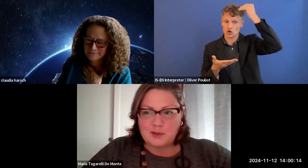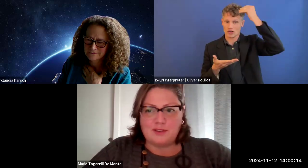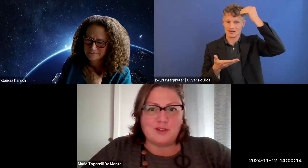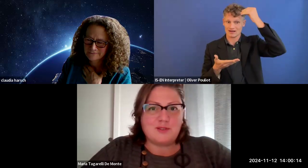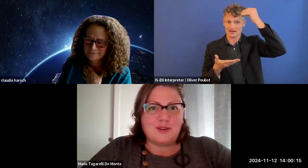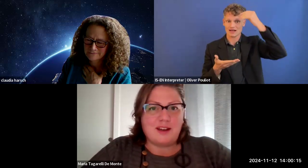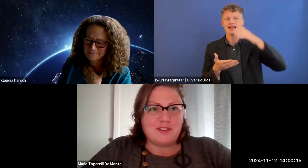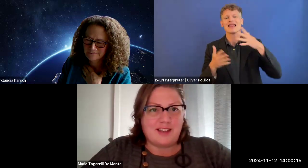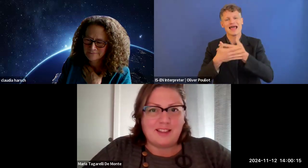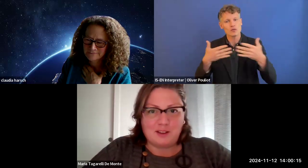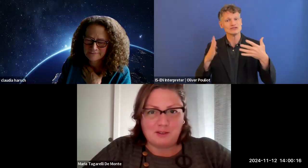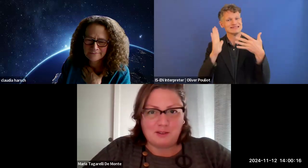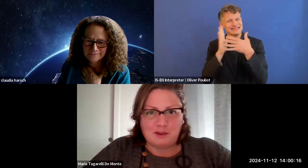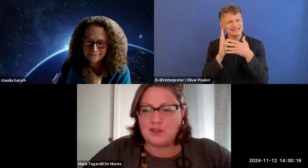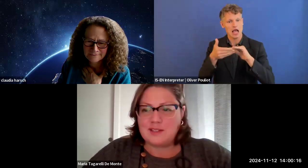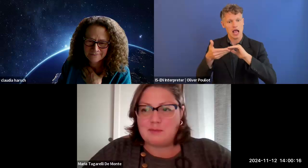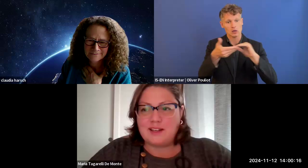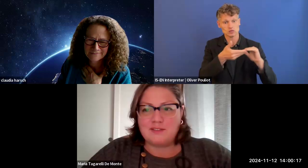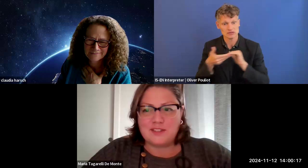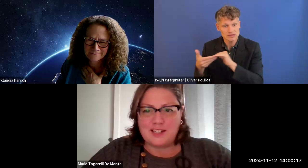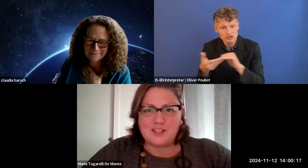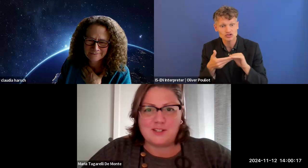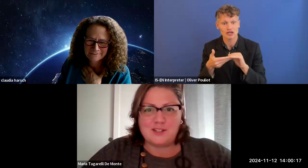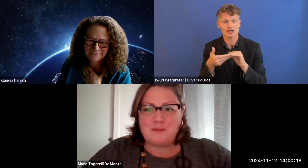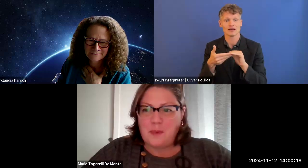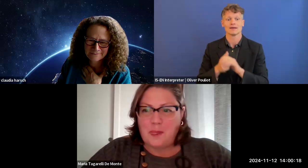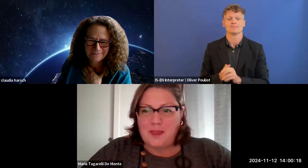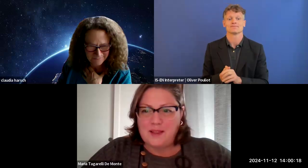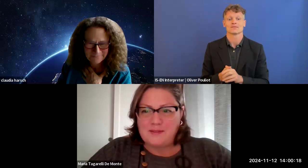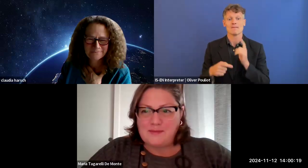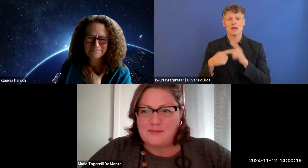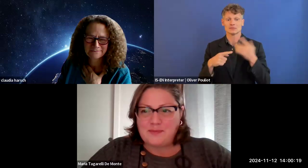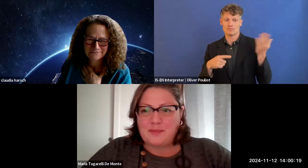precious resource for us to have today. Thank you very much for accepting our invitation.